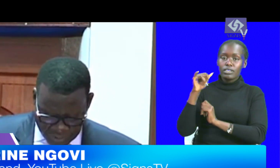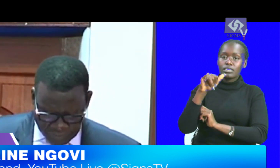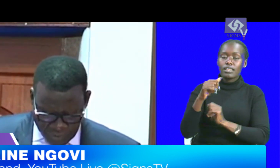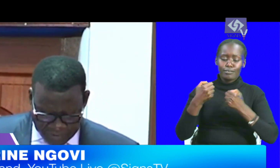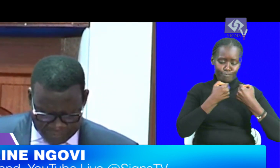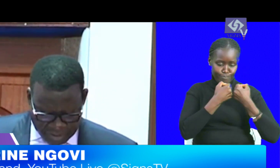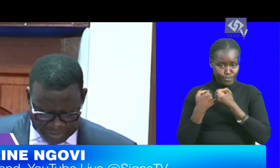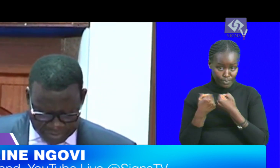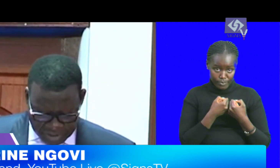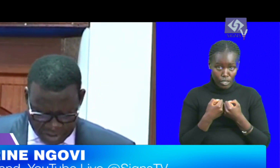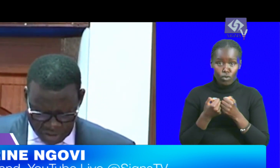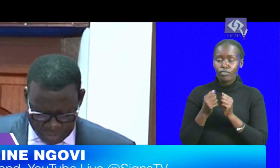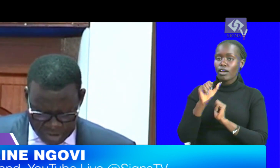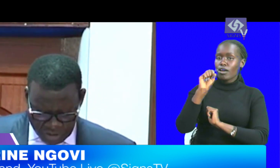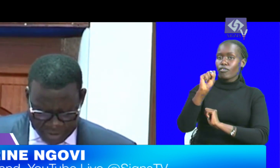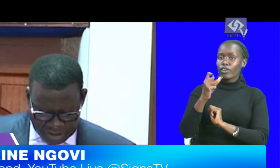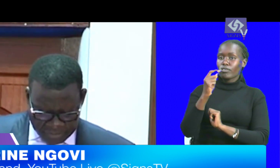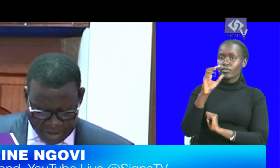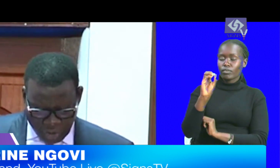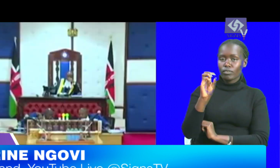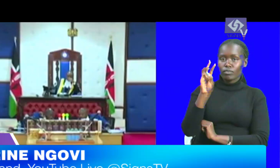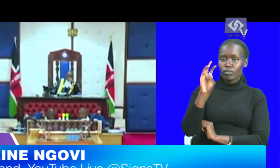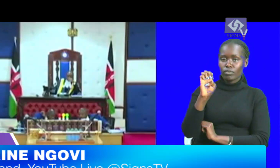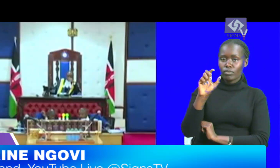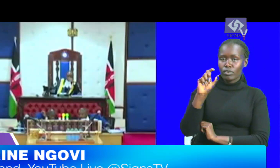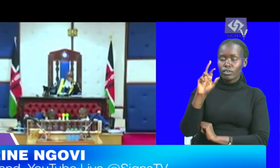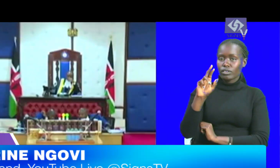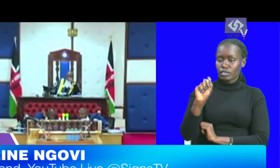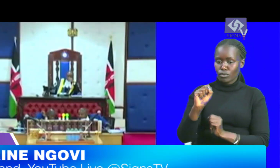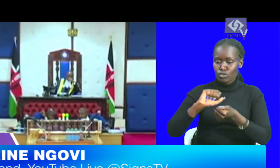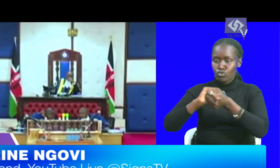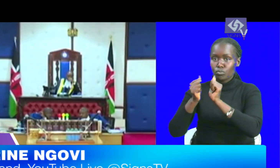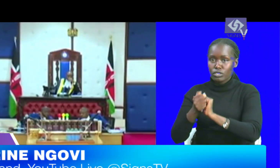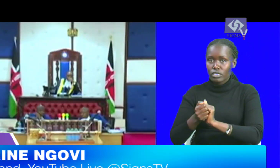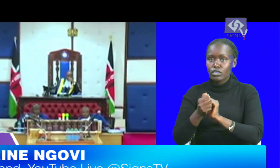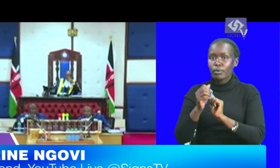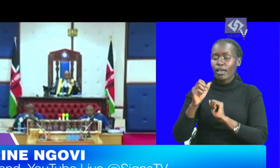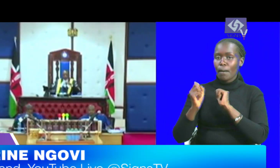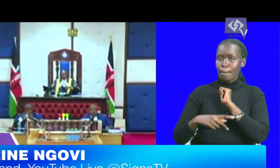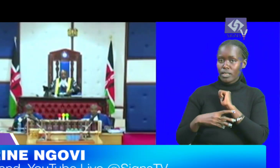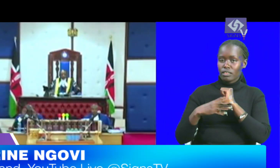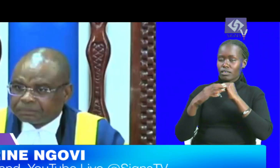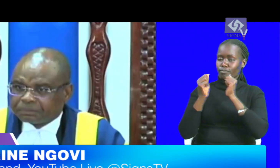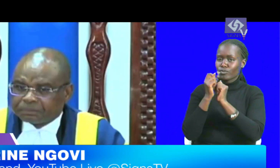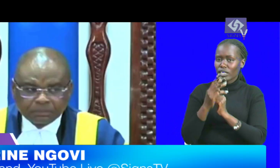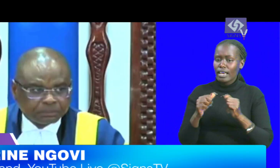those 5 towers to be corrected by October 2024. In respect to the challenges we are currently experiencing